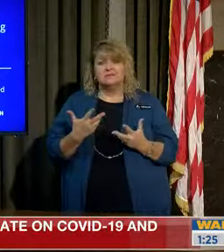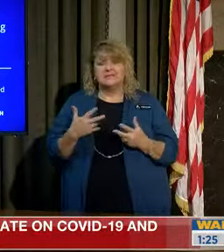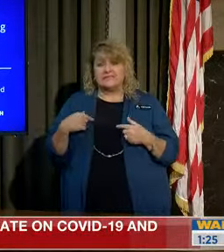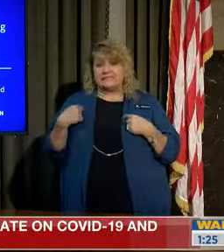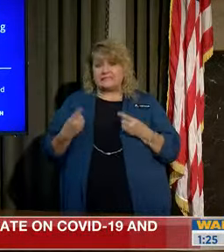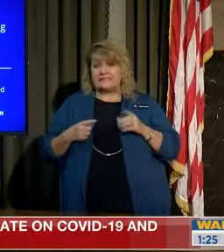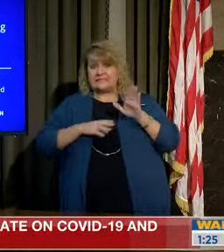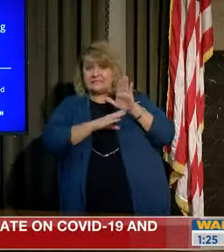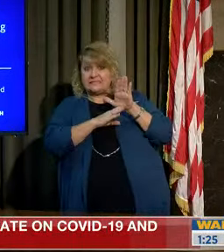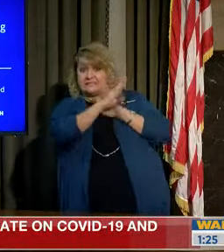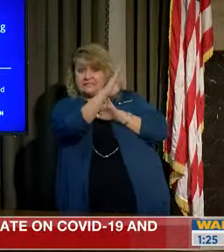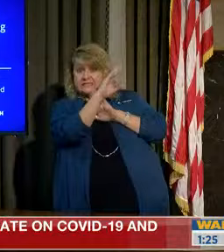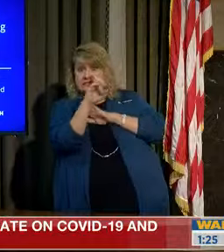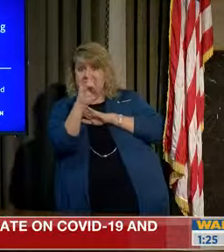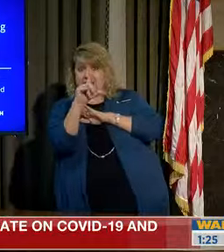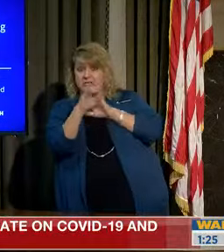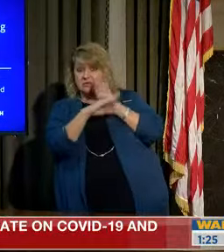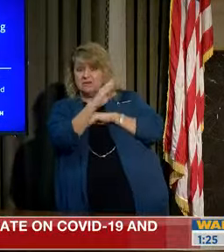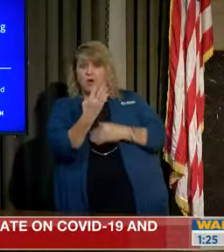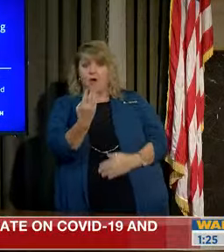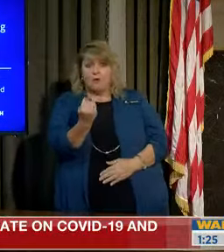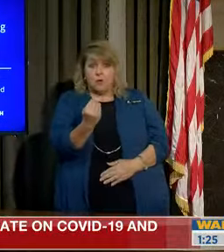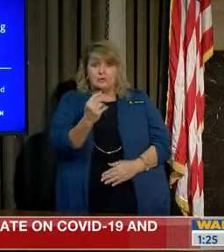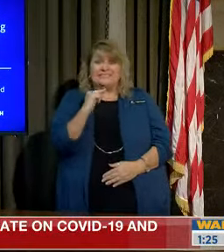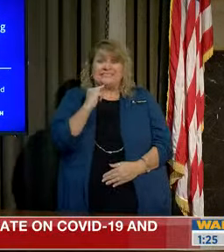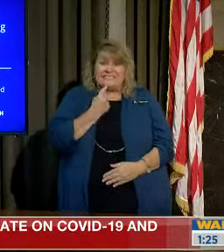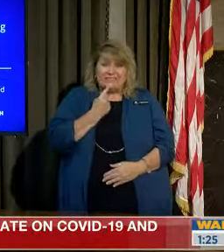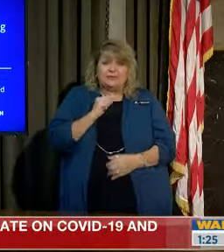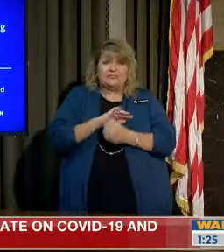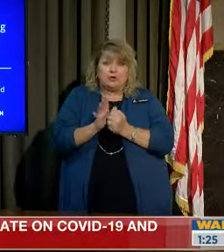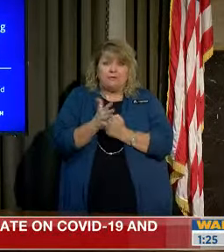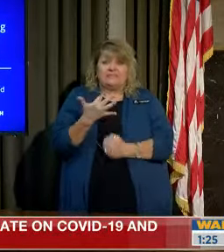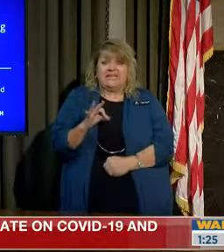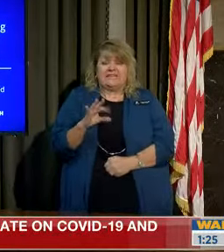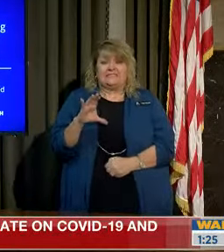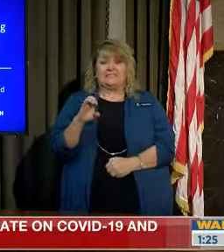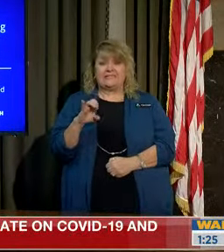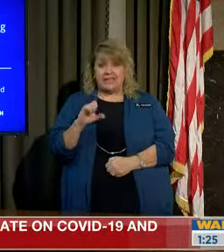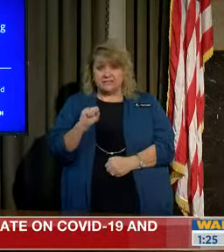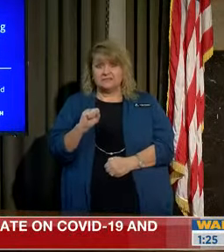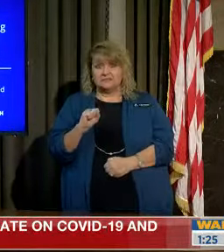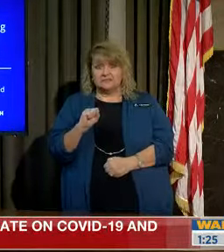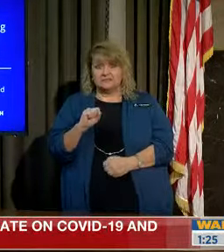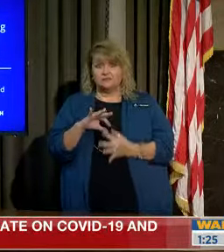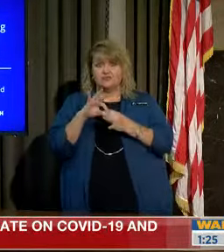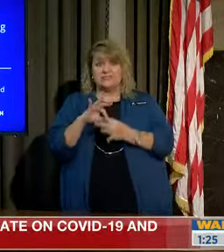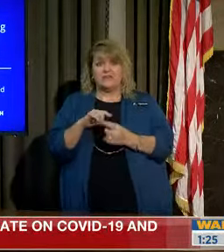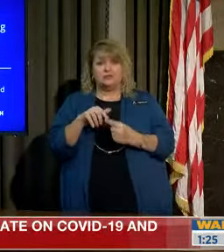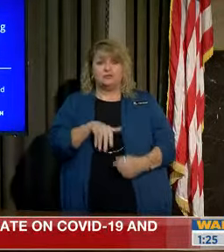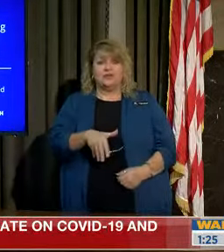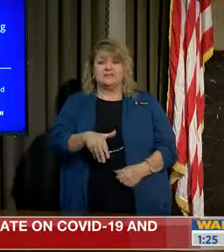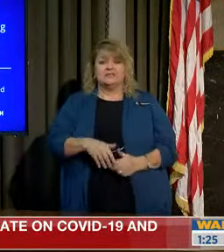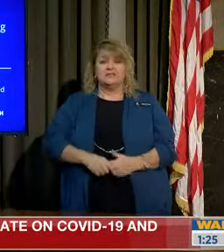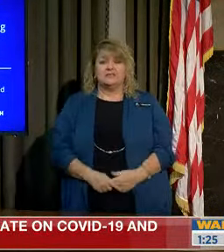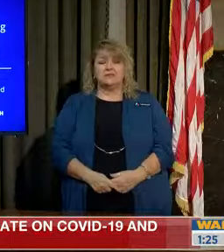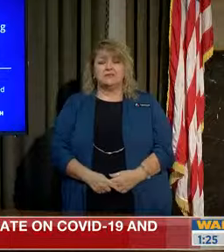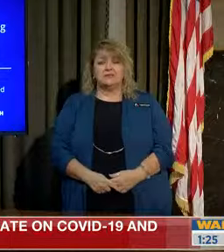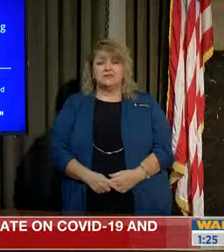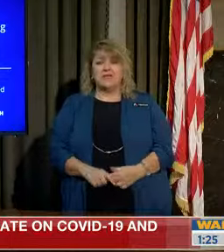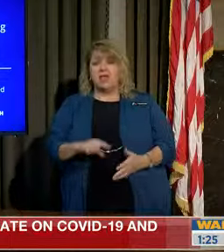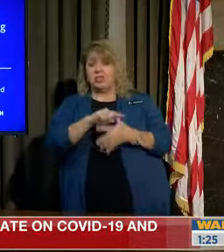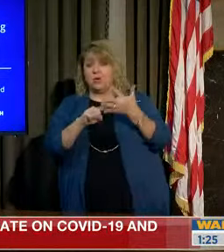we have had 14 severe COVID-19 cases related to pregnancy. Amongst